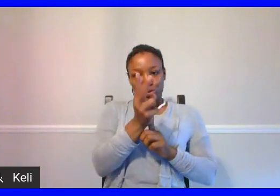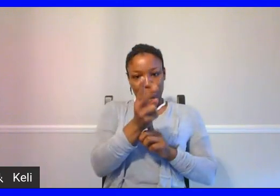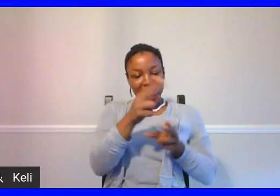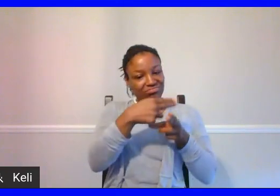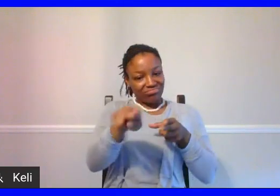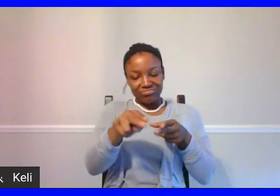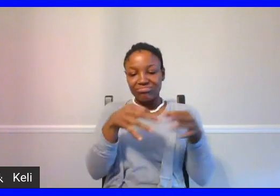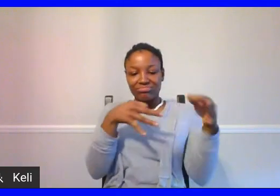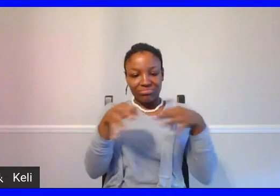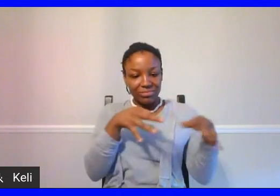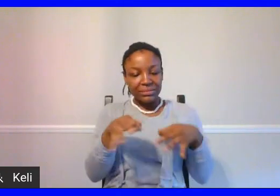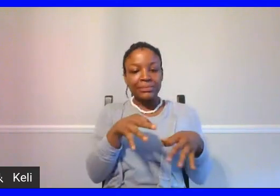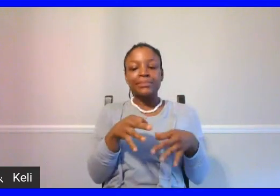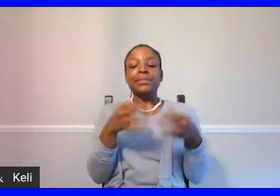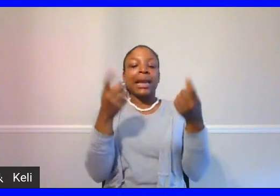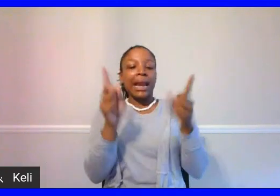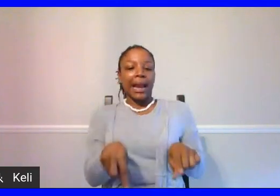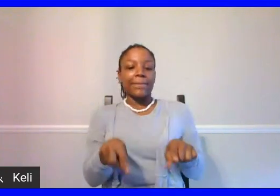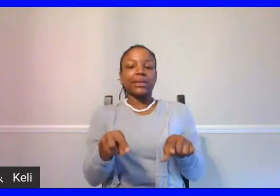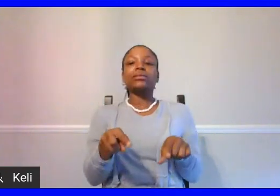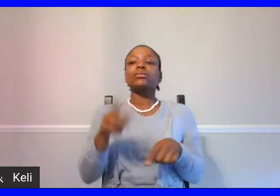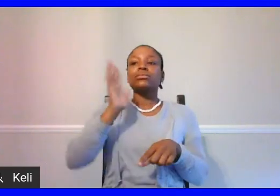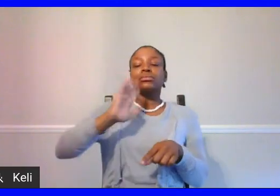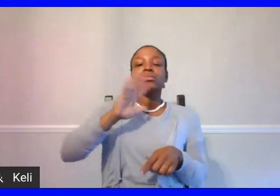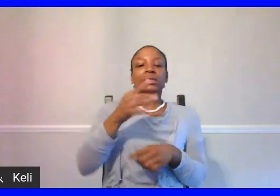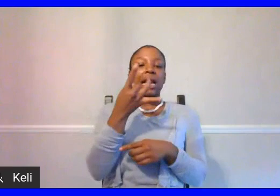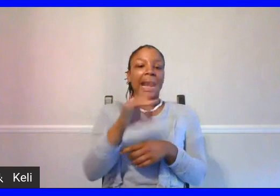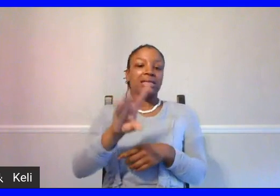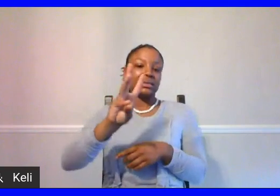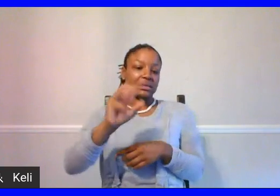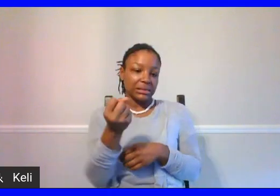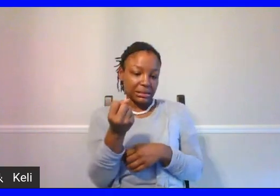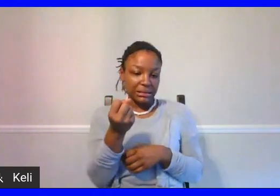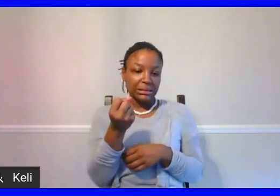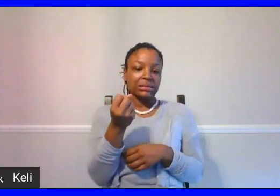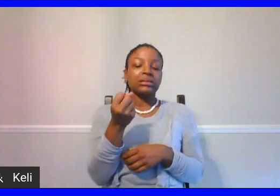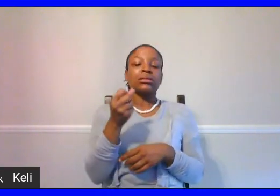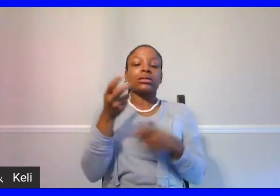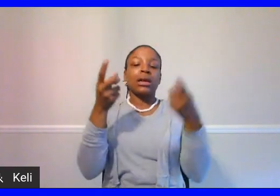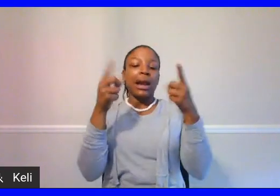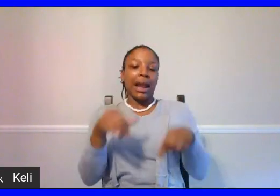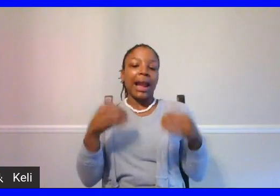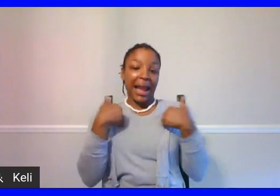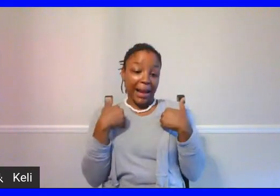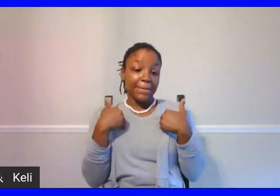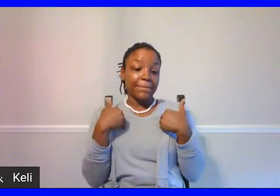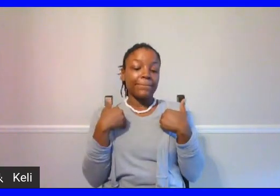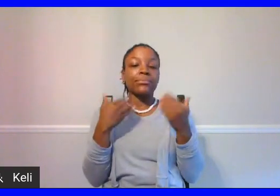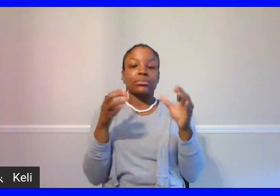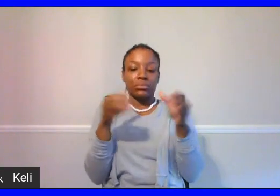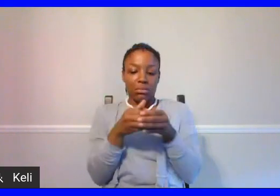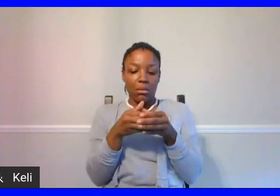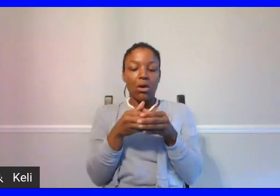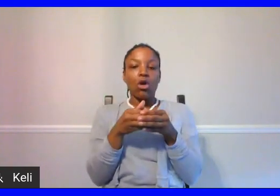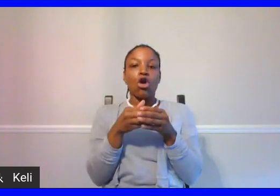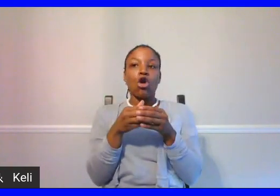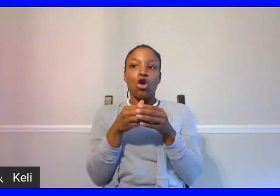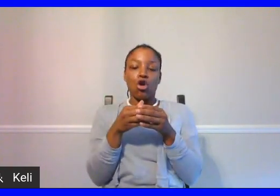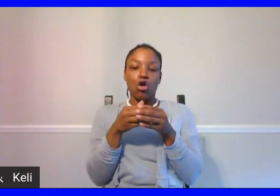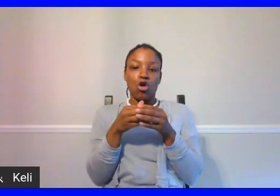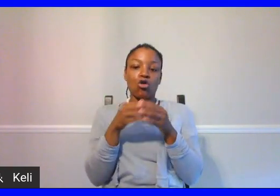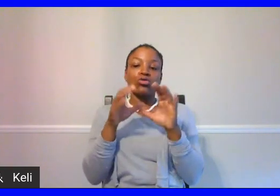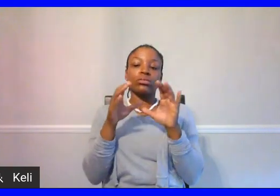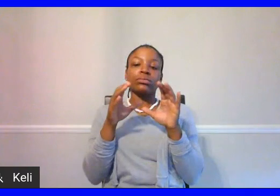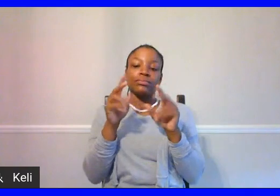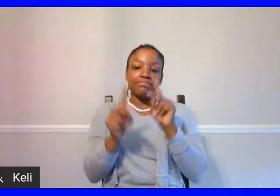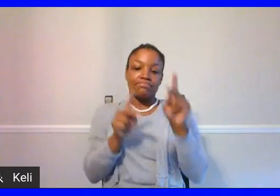basically in 1860, there was a small group of abolitionists that